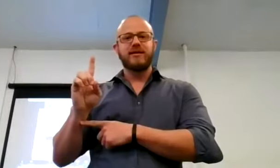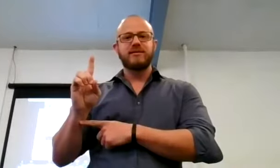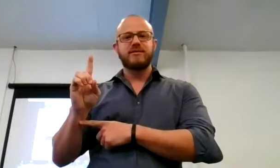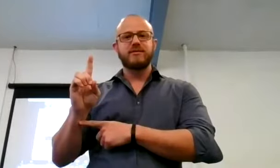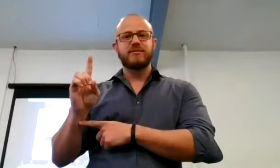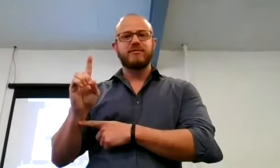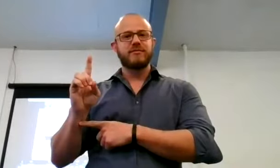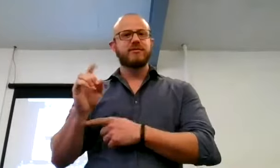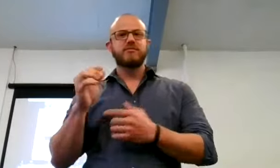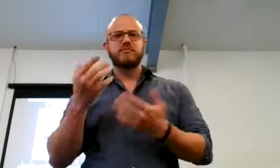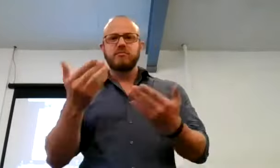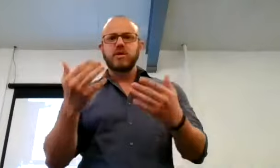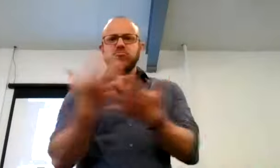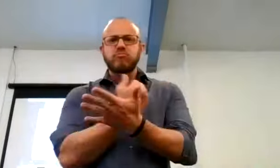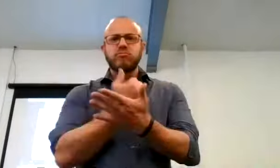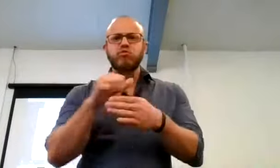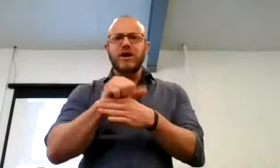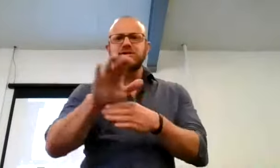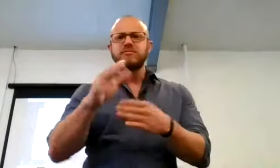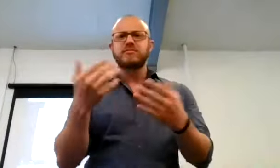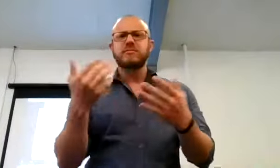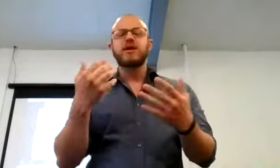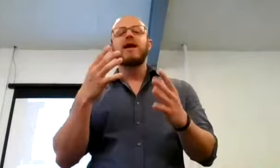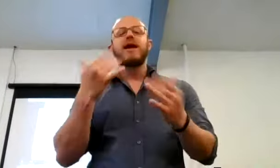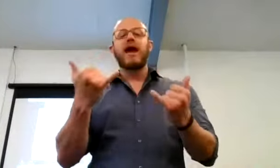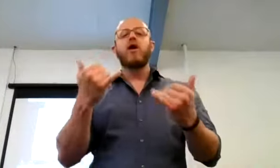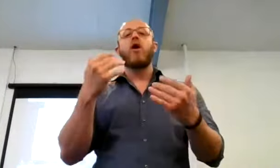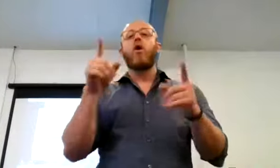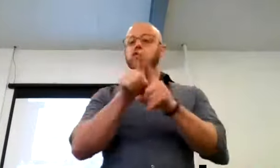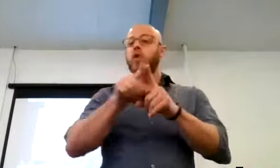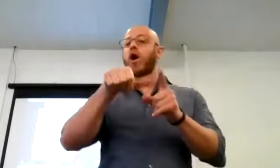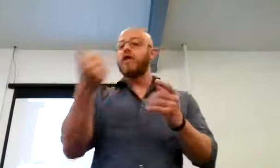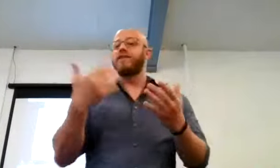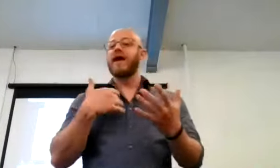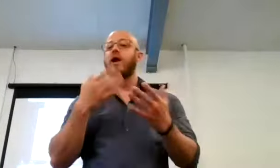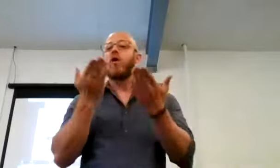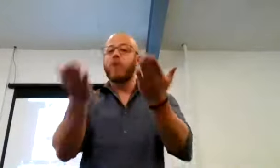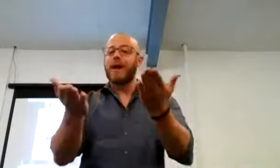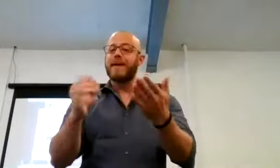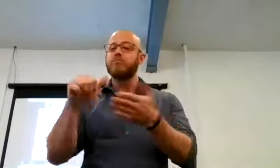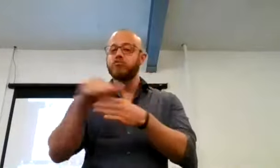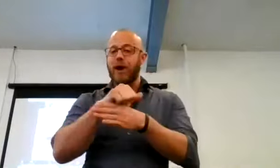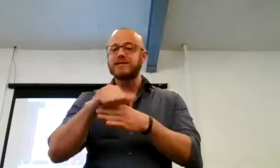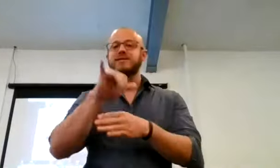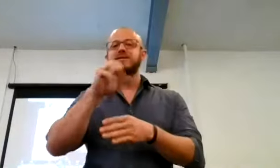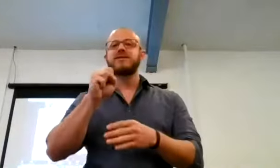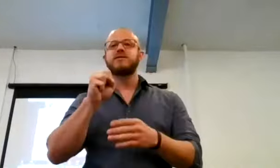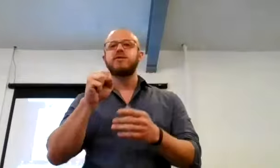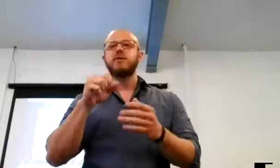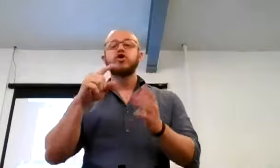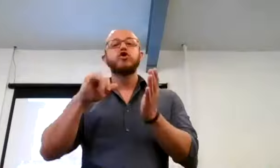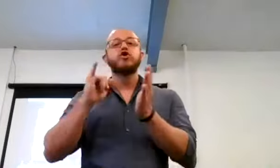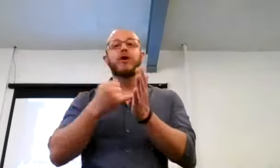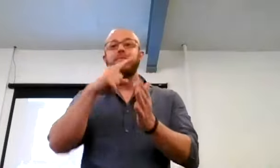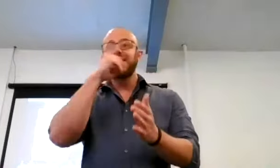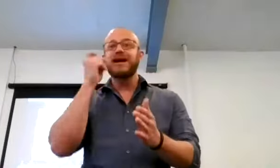is Ted, T-E-D. So go ahead and take the opportunity now, go ahead and practice. But also, I recommend that you all